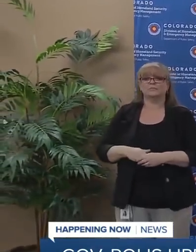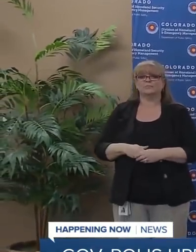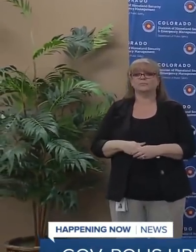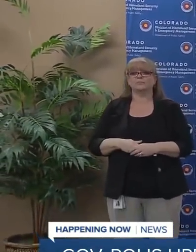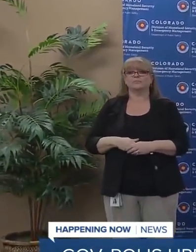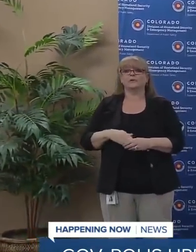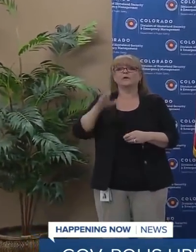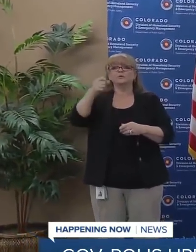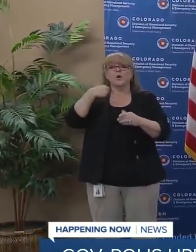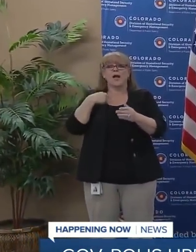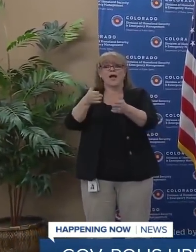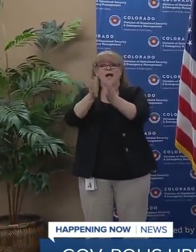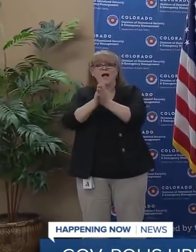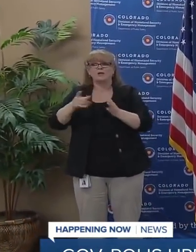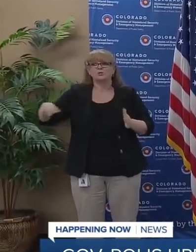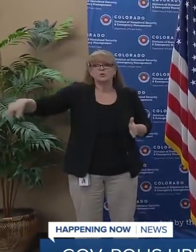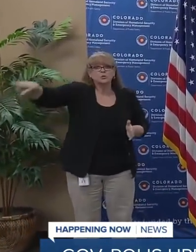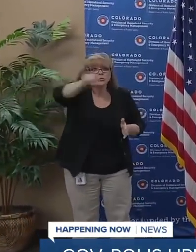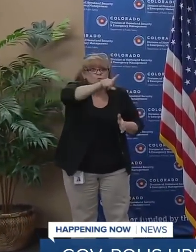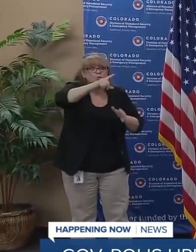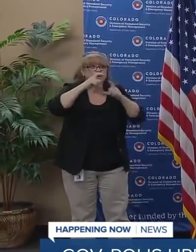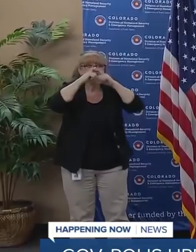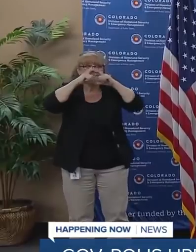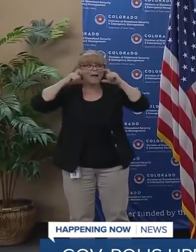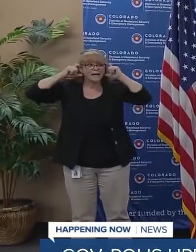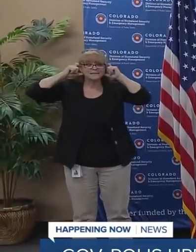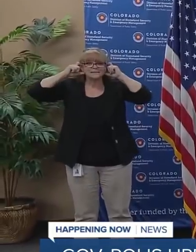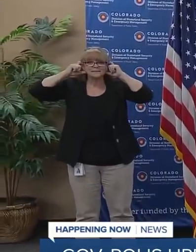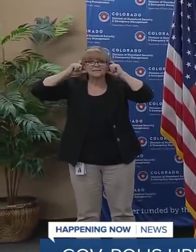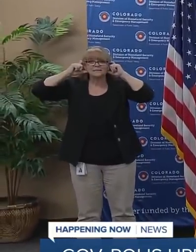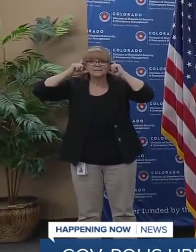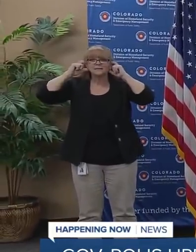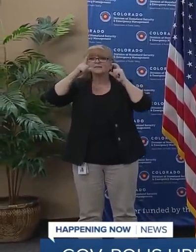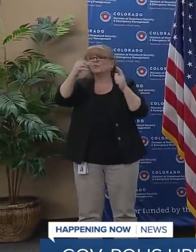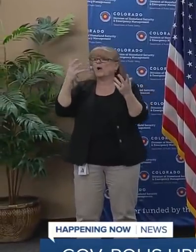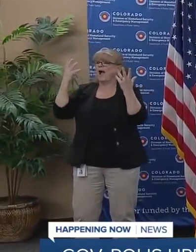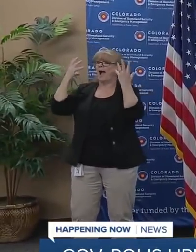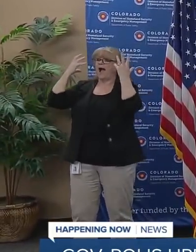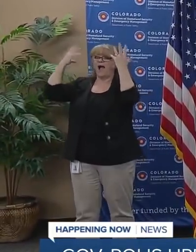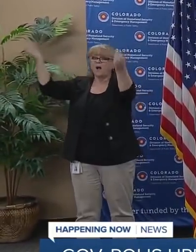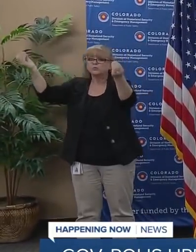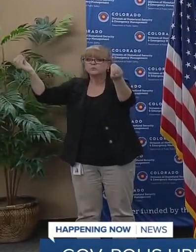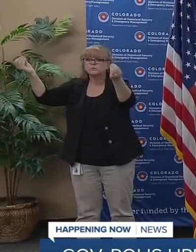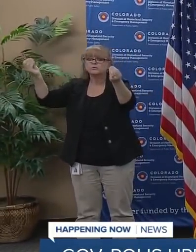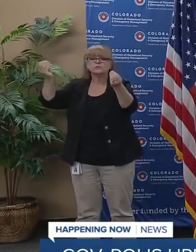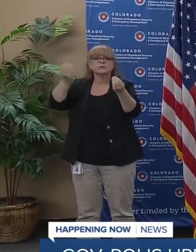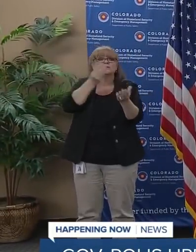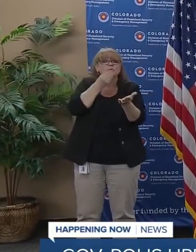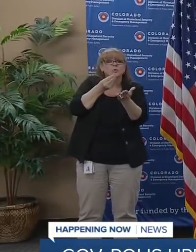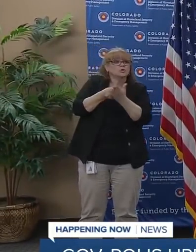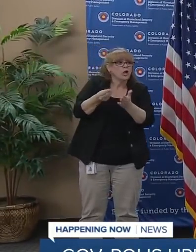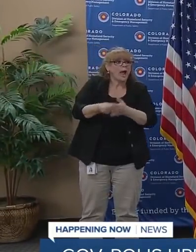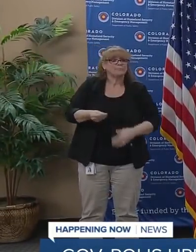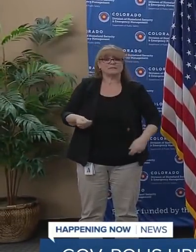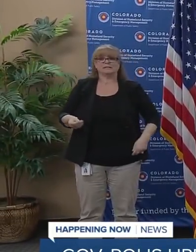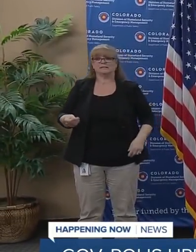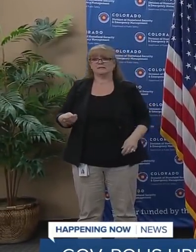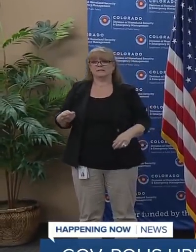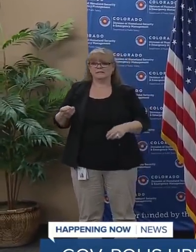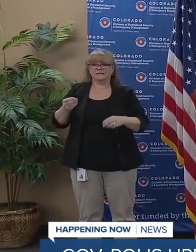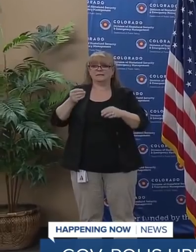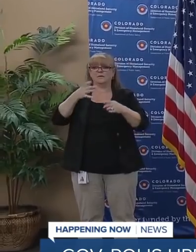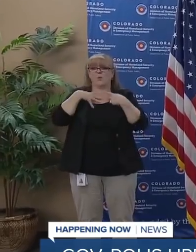face coverings when they go out of the house for any of your essential functions, like grocery shopping or other functions. I'll show you how this